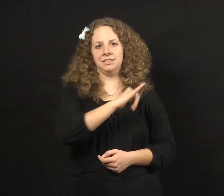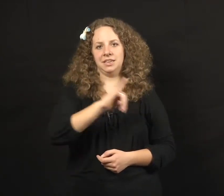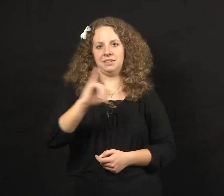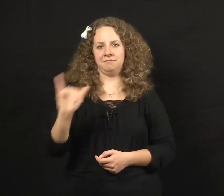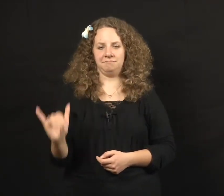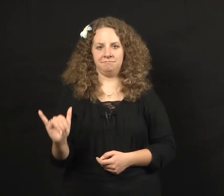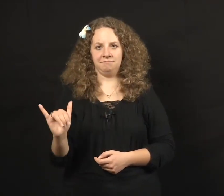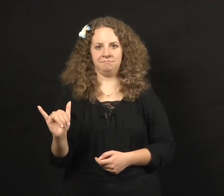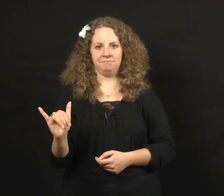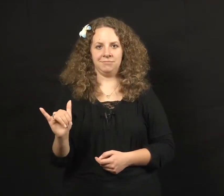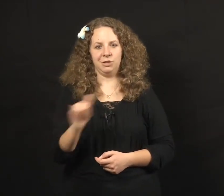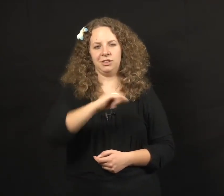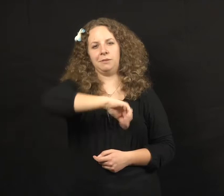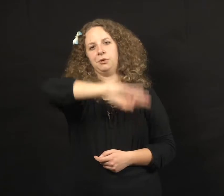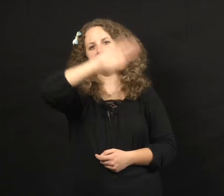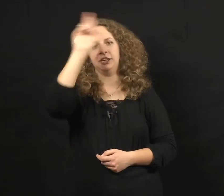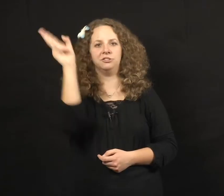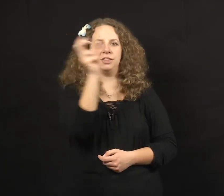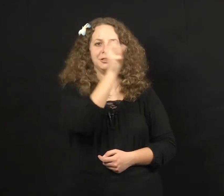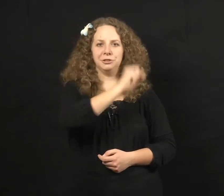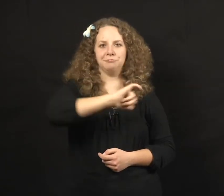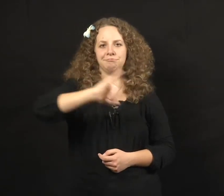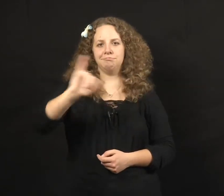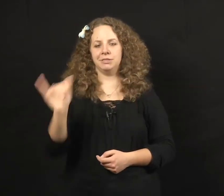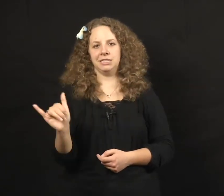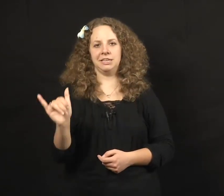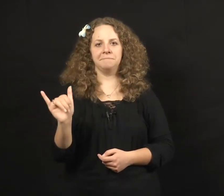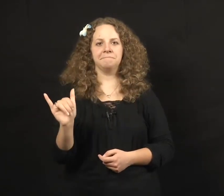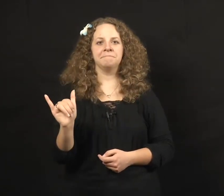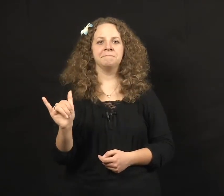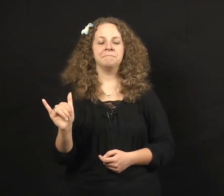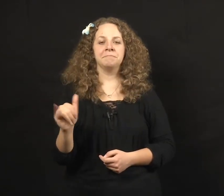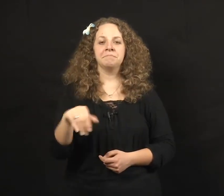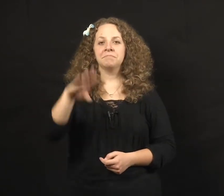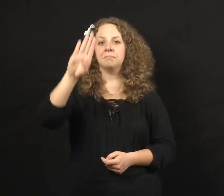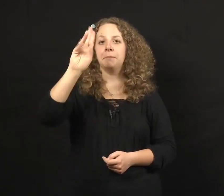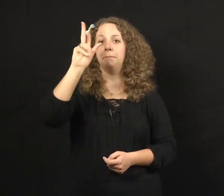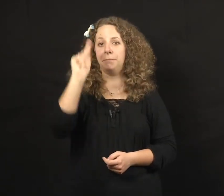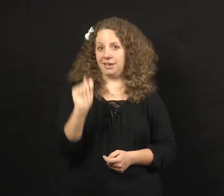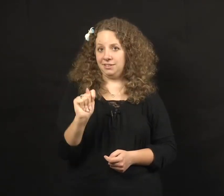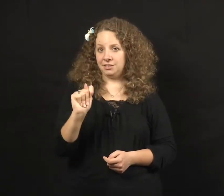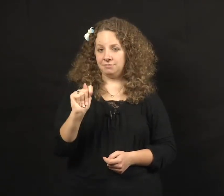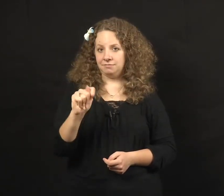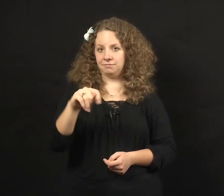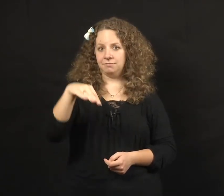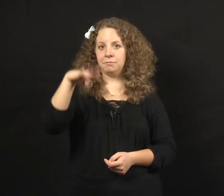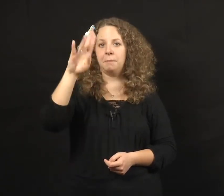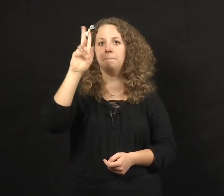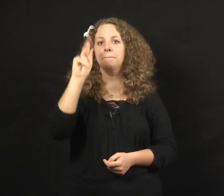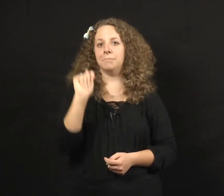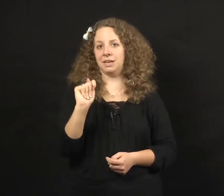Busy. You could add more flair to that too, busy. But,